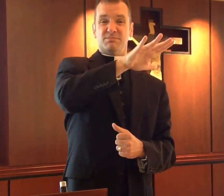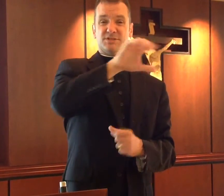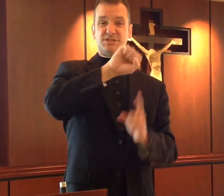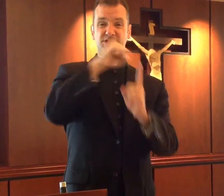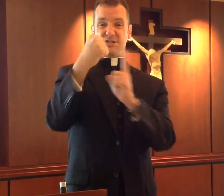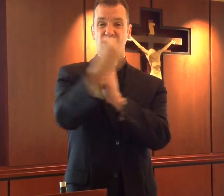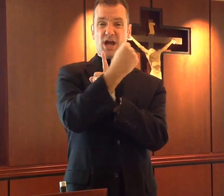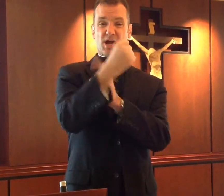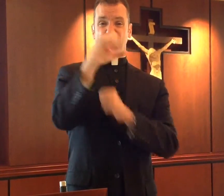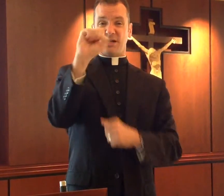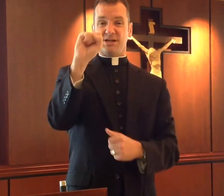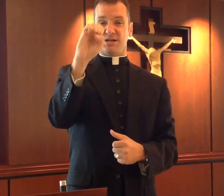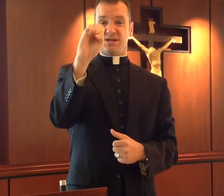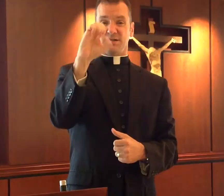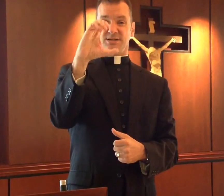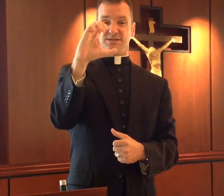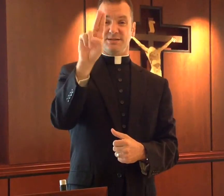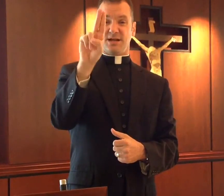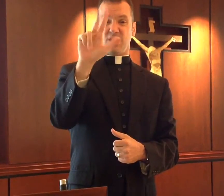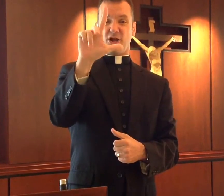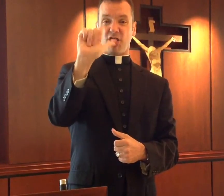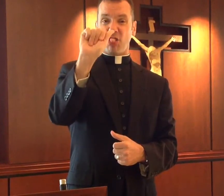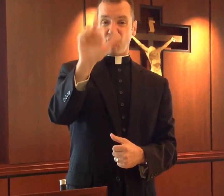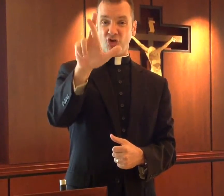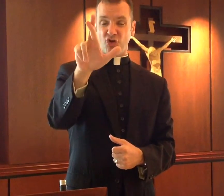Unfortunately, in our secular society